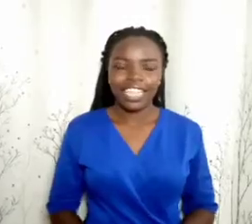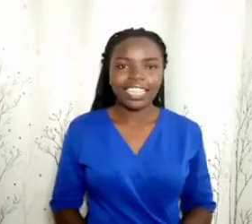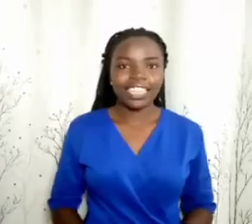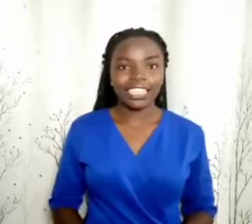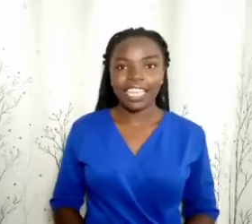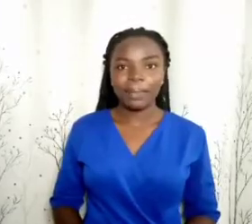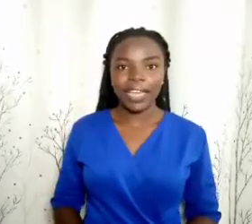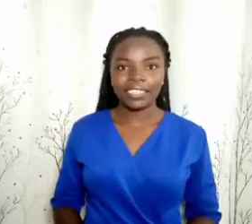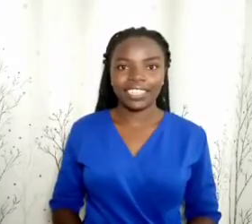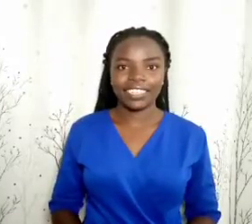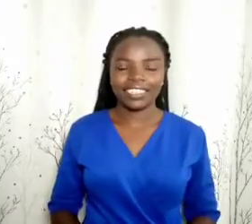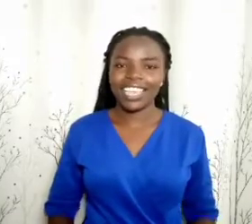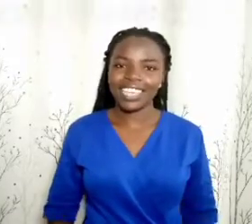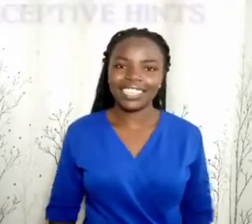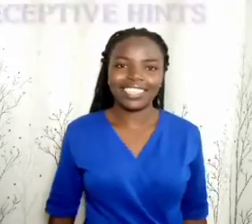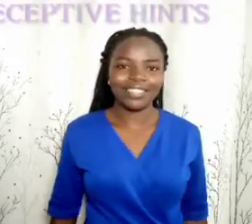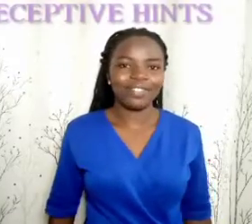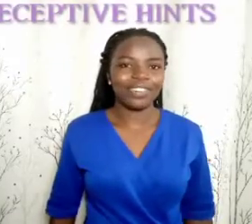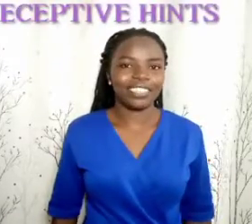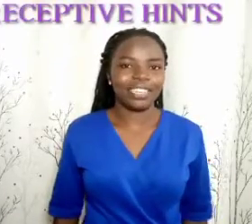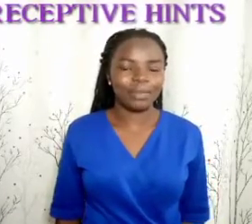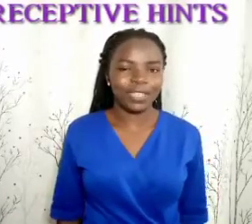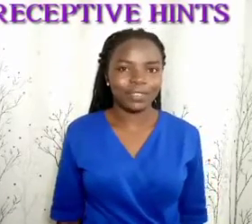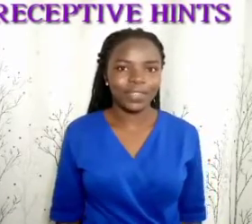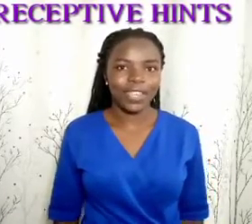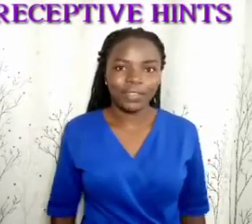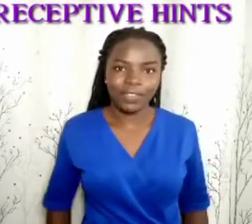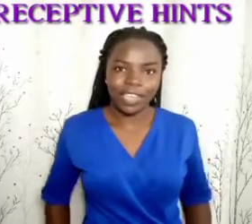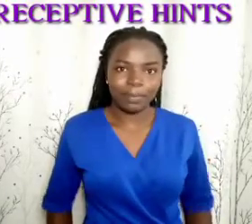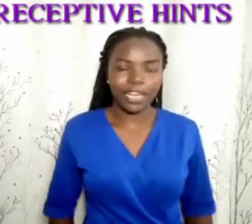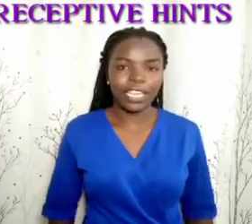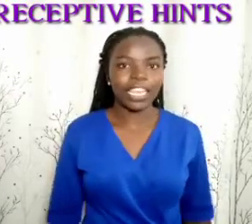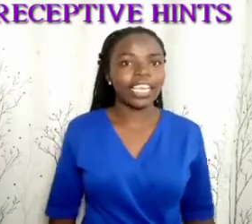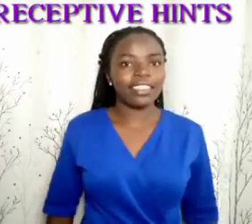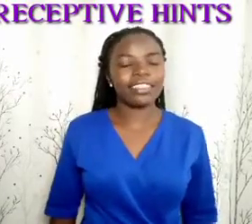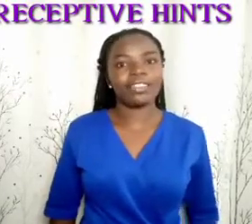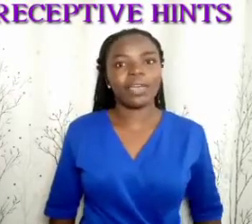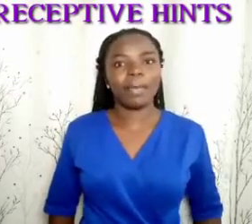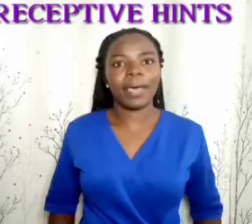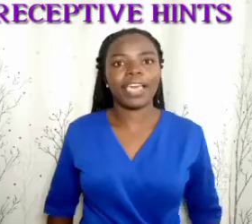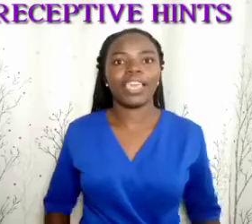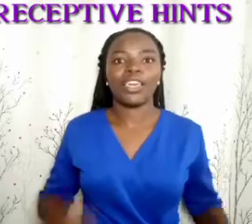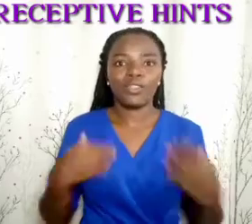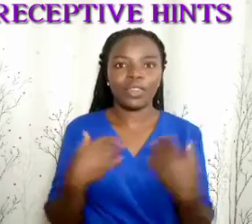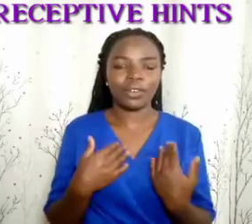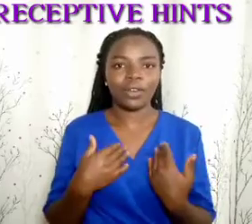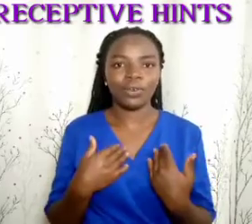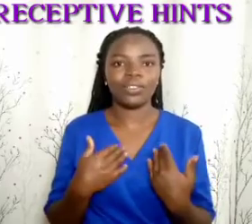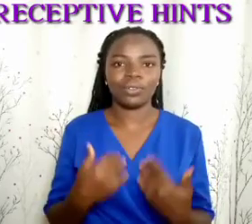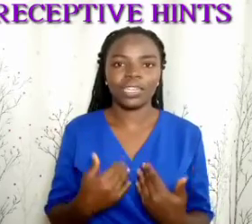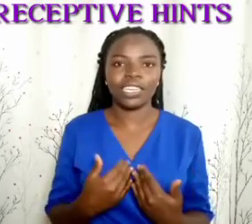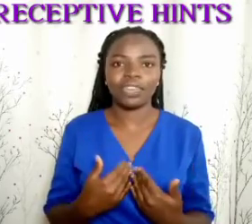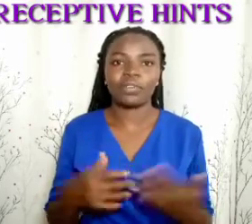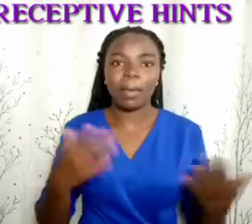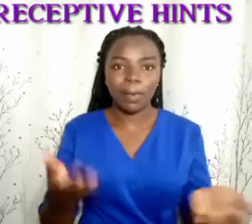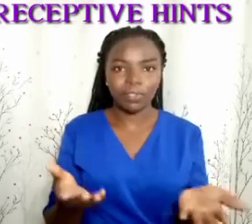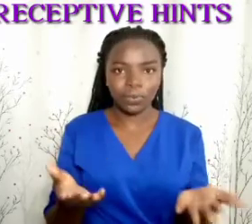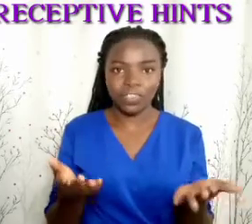The second part is hints for receptive finger spelling. This is whereby you are the one who is reading from a person who is